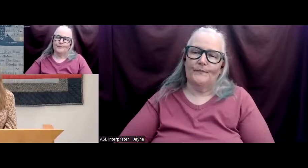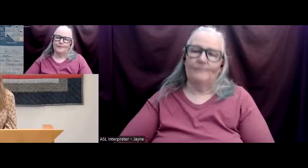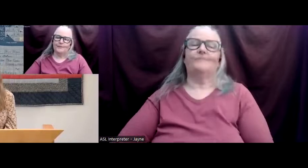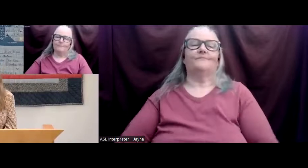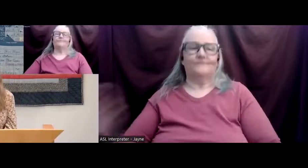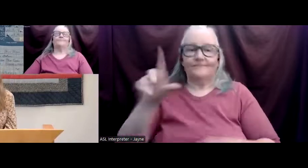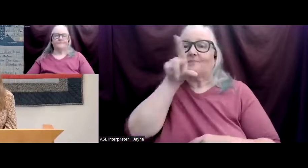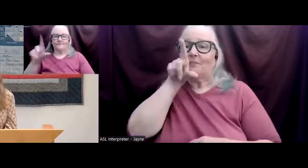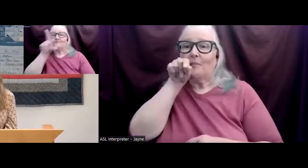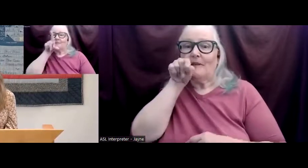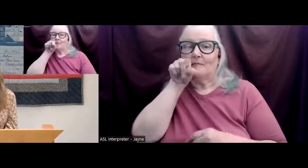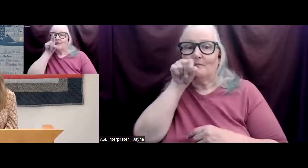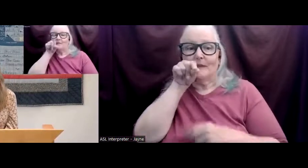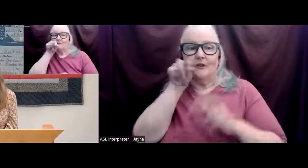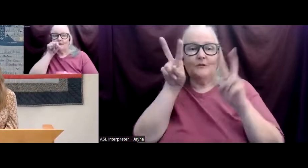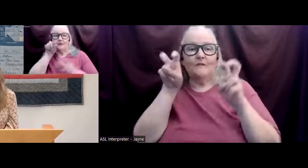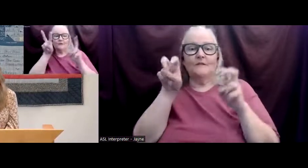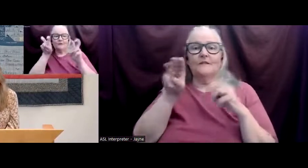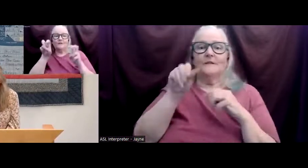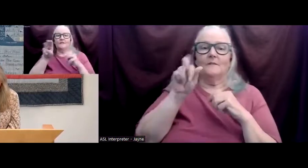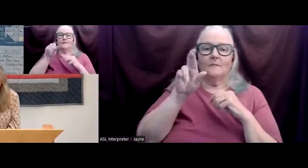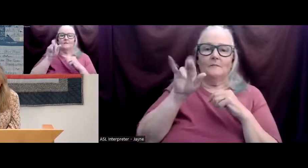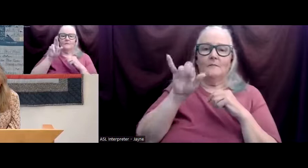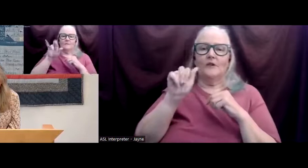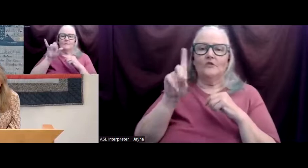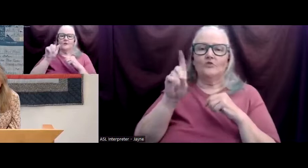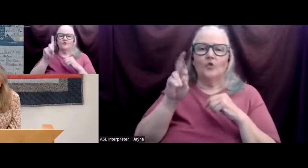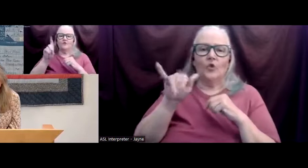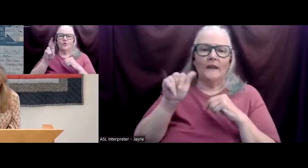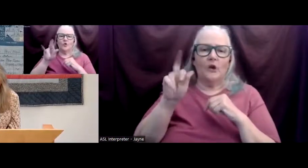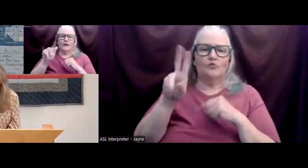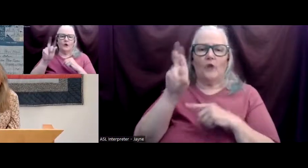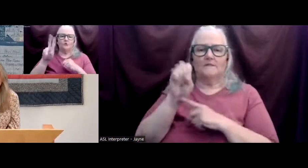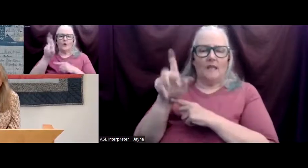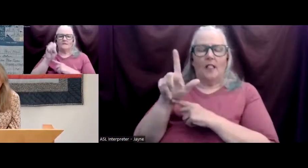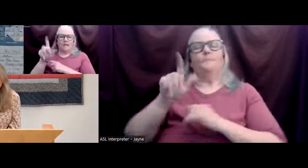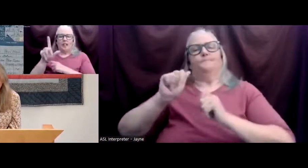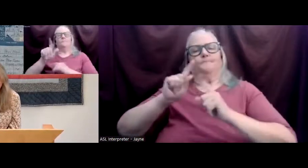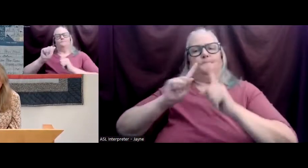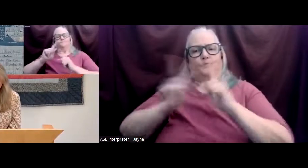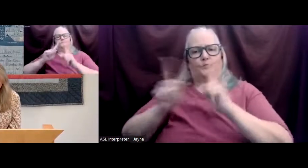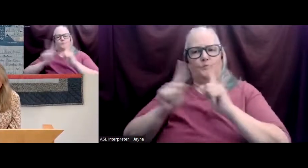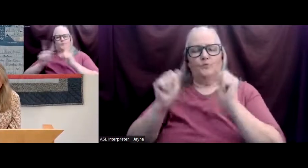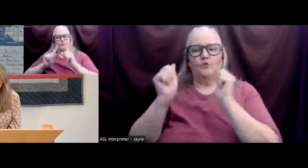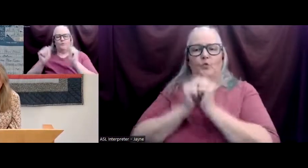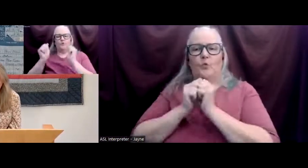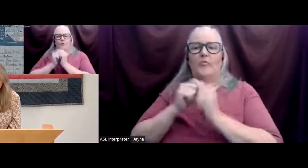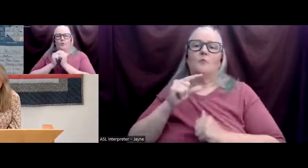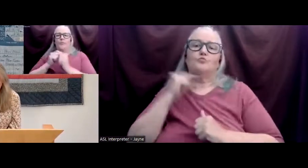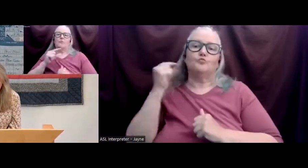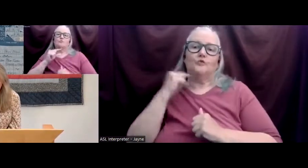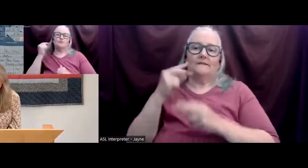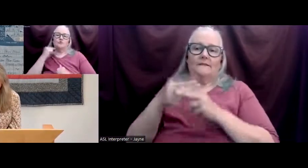Sparrow by Mary Doria Russell. This is a conversation that takes place between a Jesuit priest named